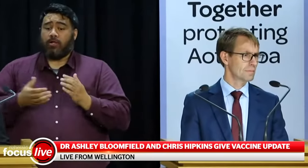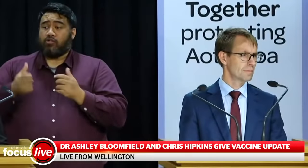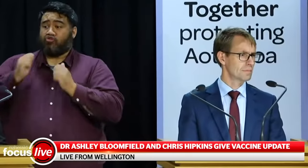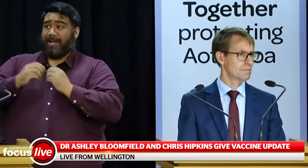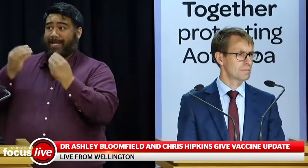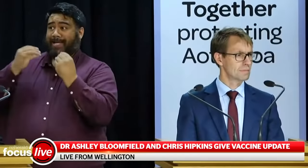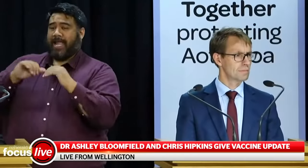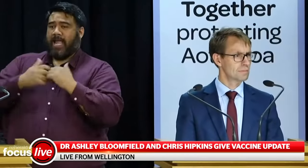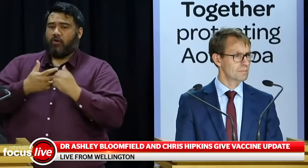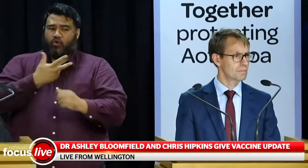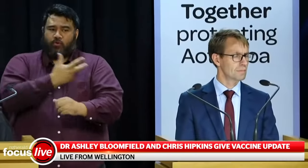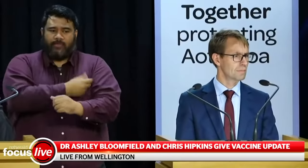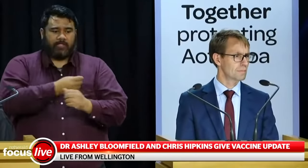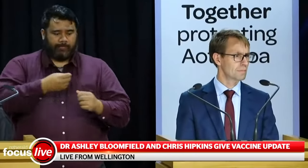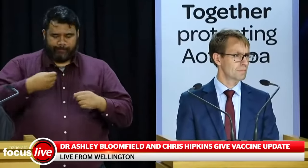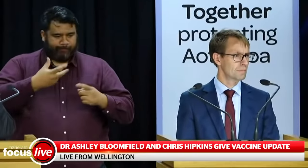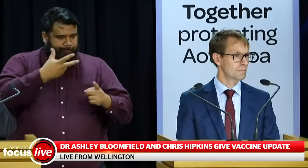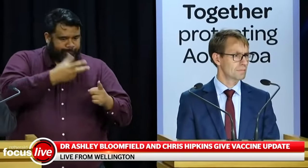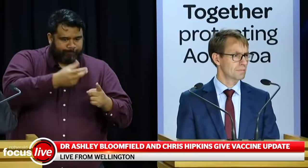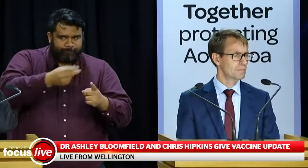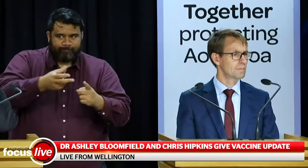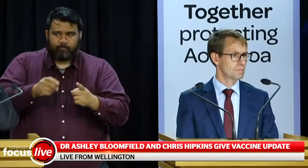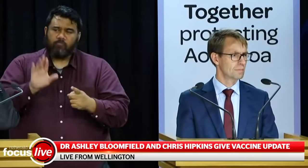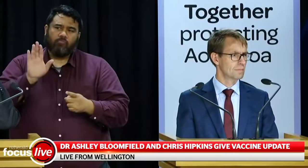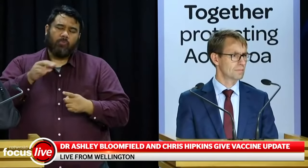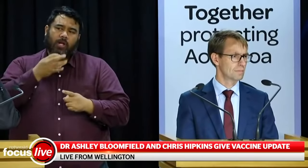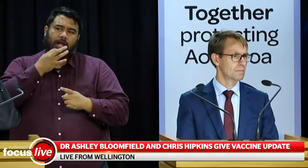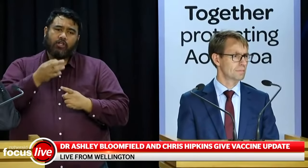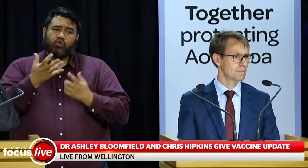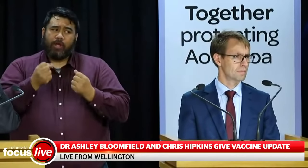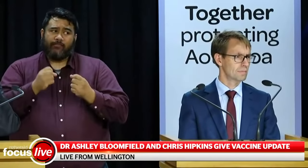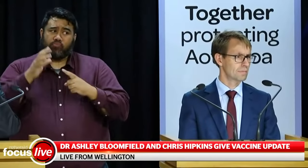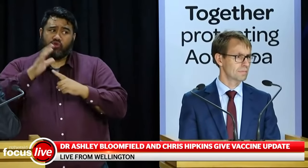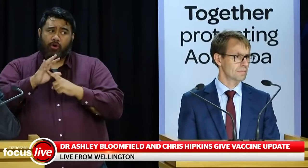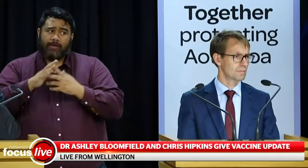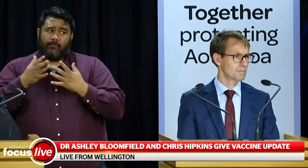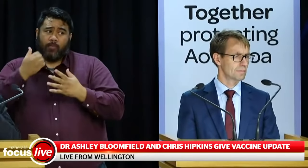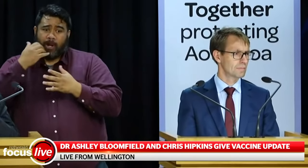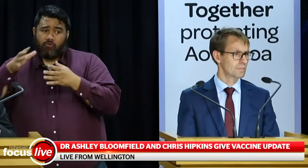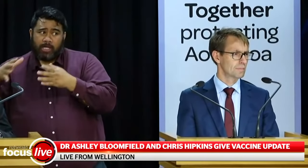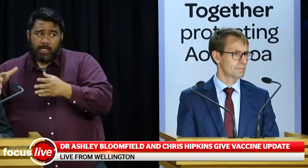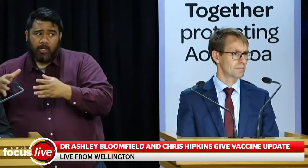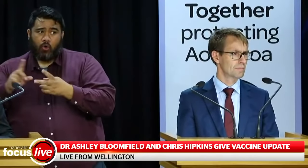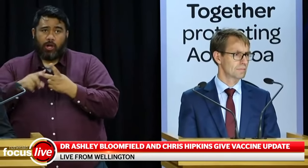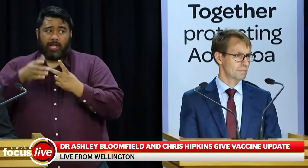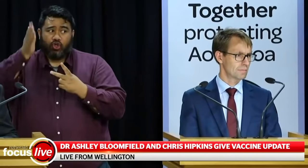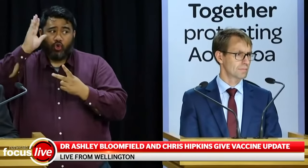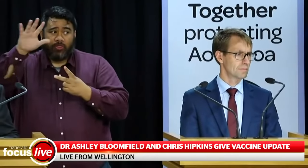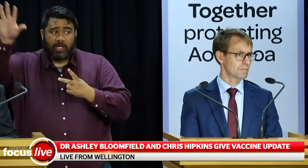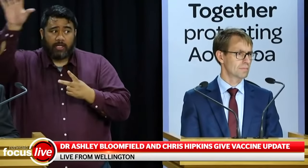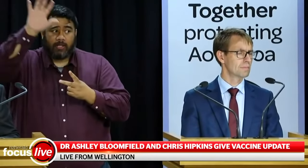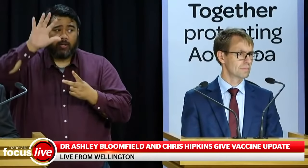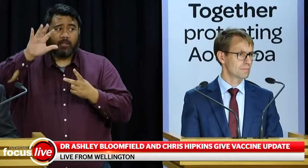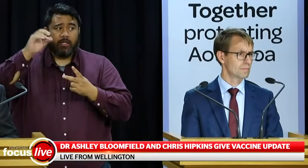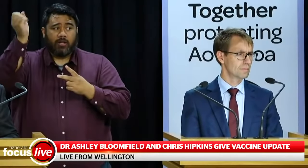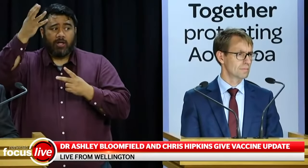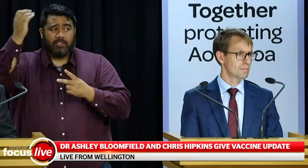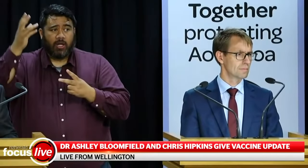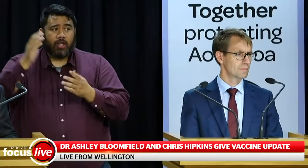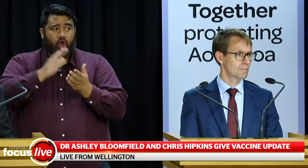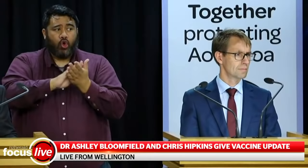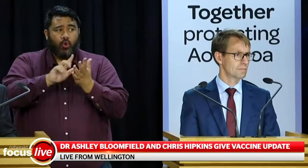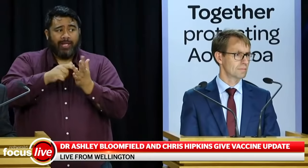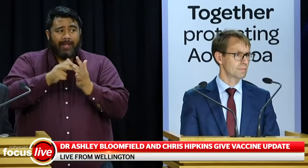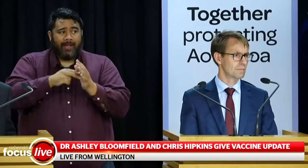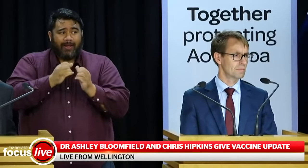vaccines, is there priority areas for Māori? Is it more of a priority to do it in Northland and Kaitahokianga areas than it is